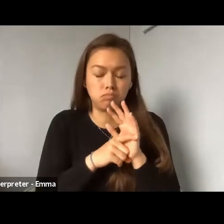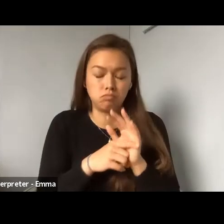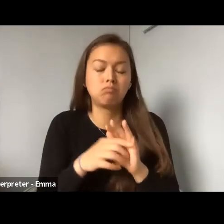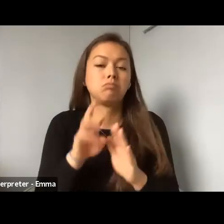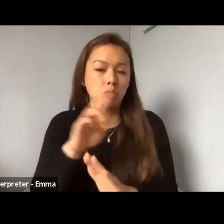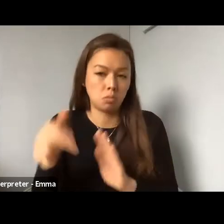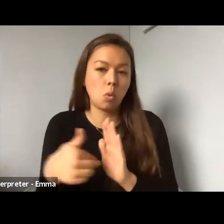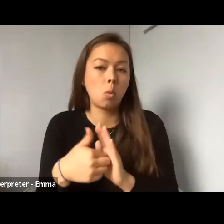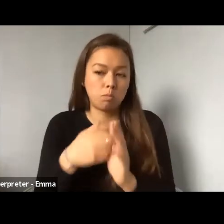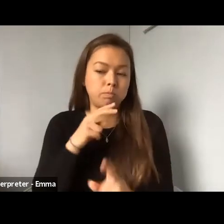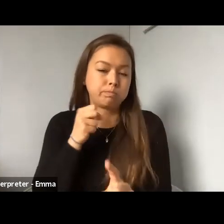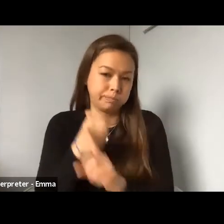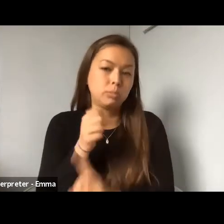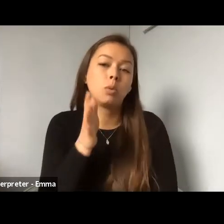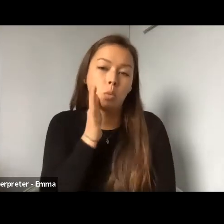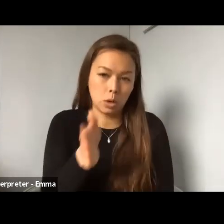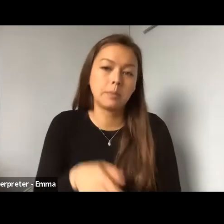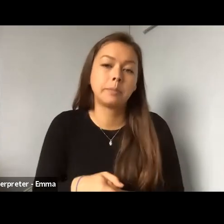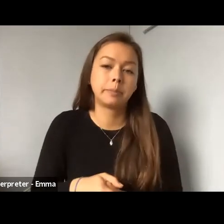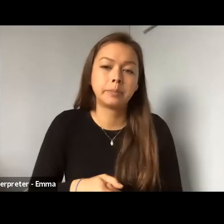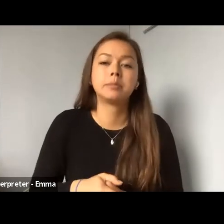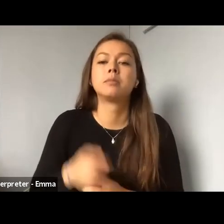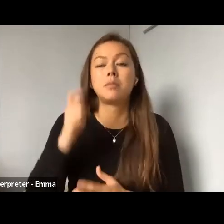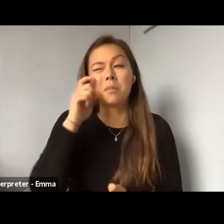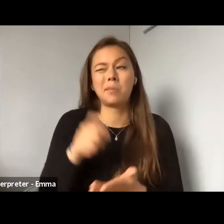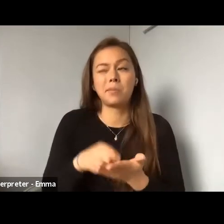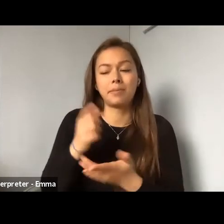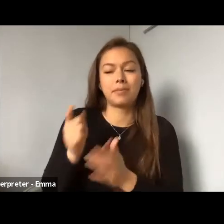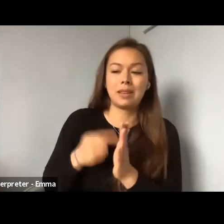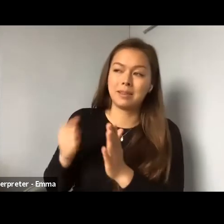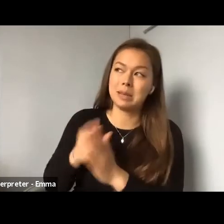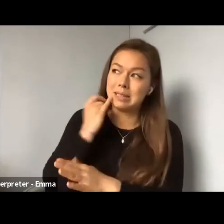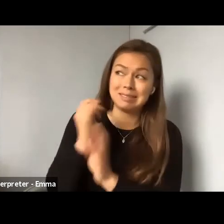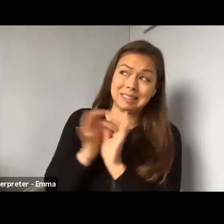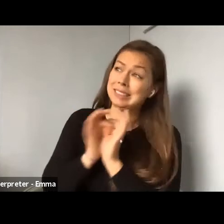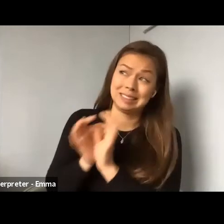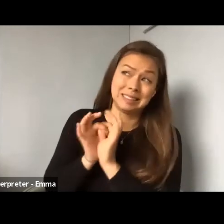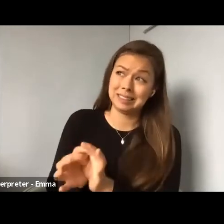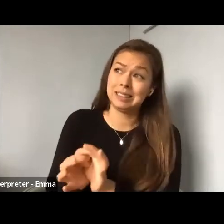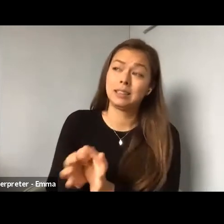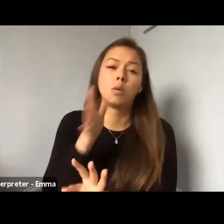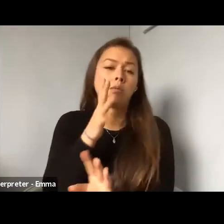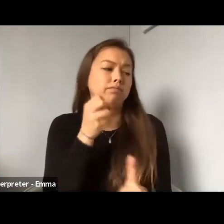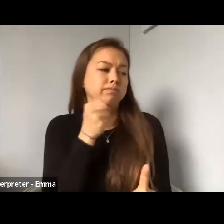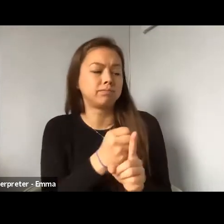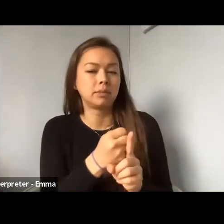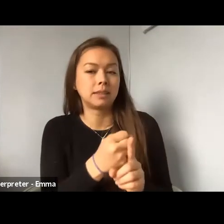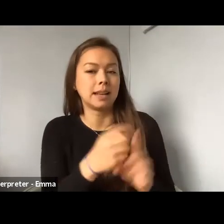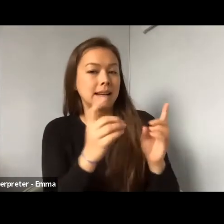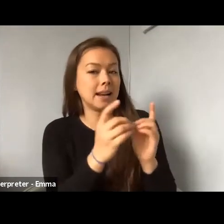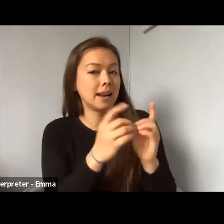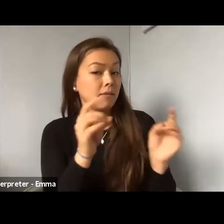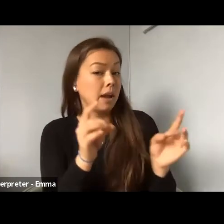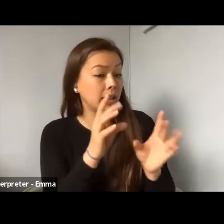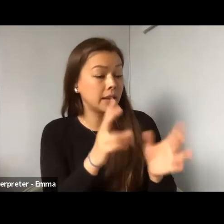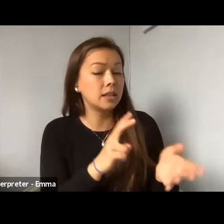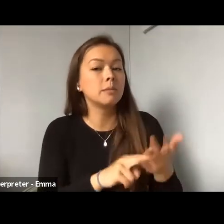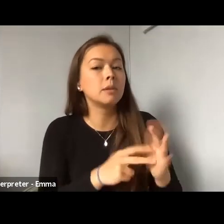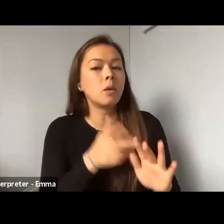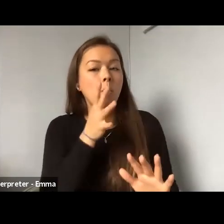relationship quality and dating violence perpetration or membership in reciprocal aggressive